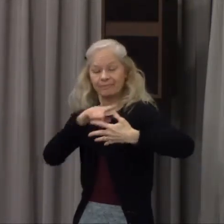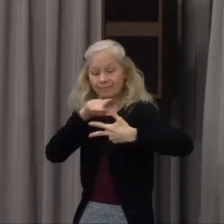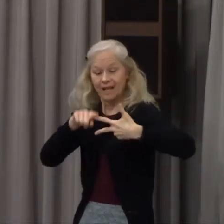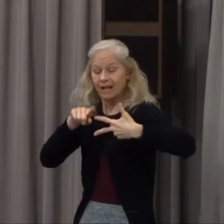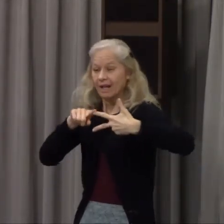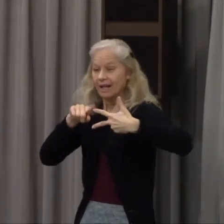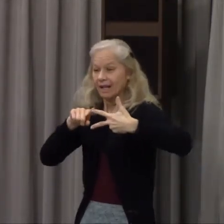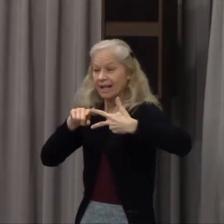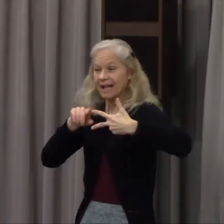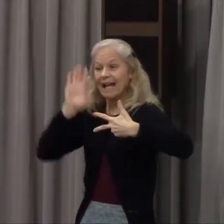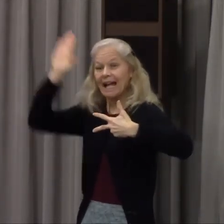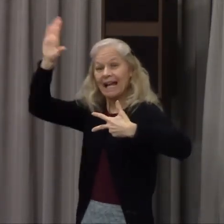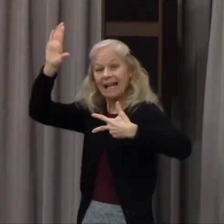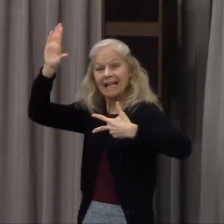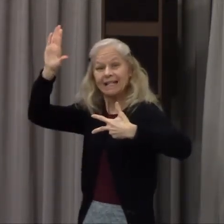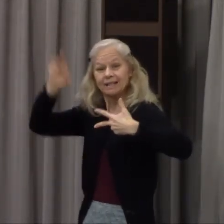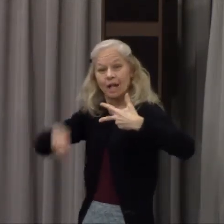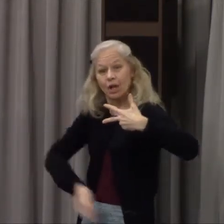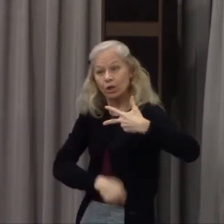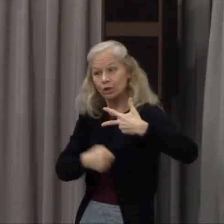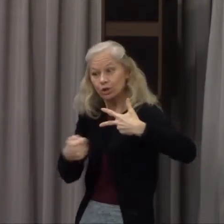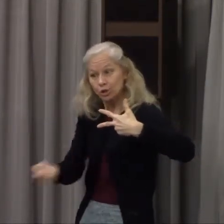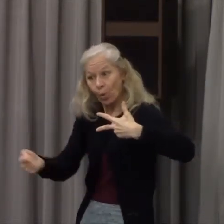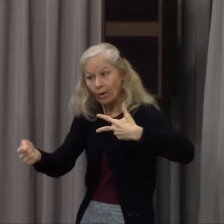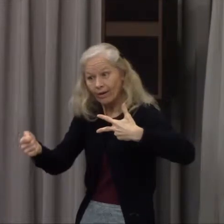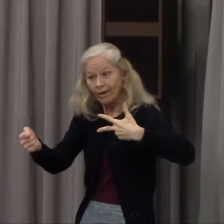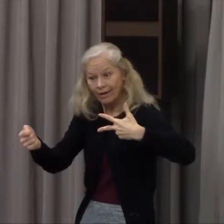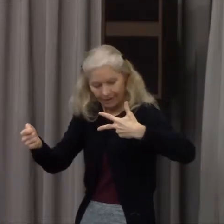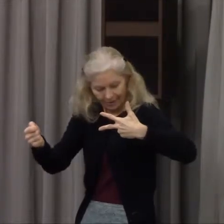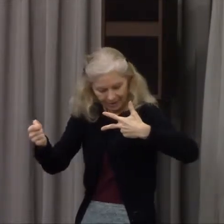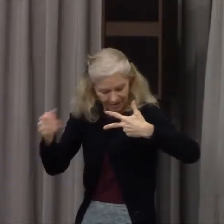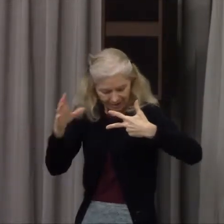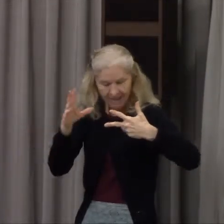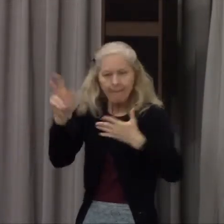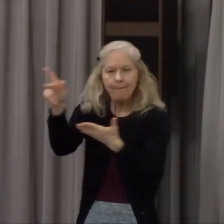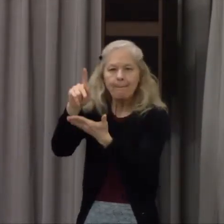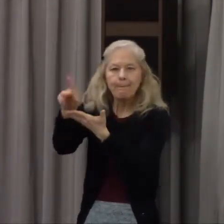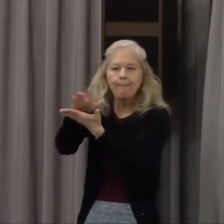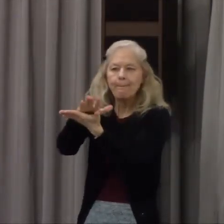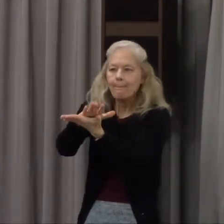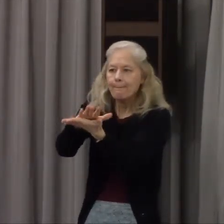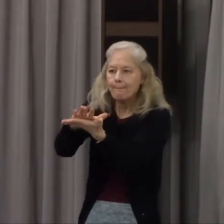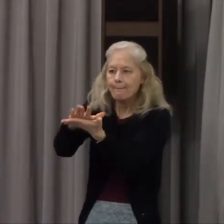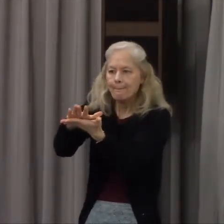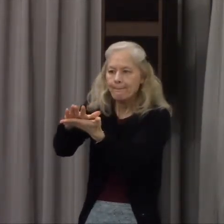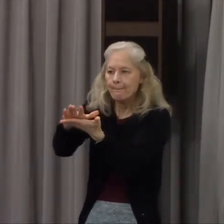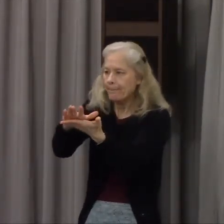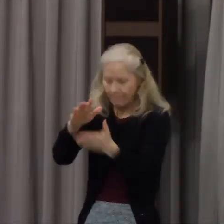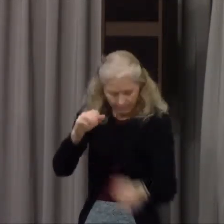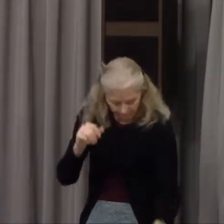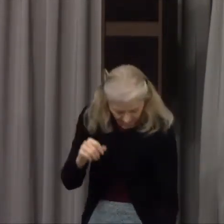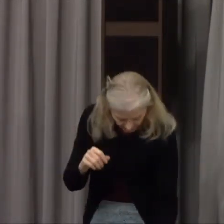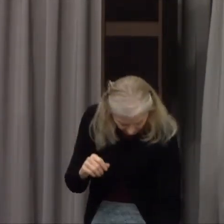is a polished sword to continue. In Isaiah chapter 49, it's speaking